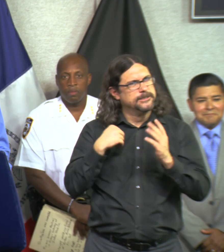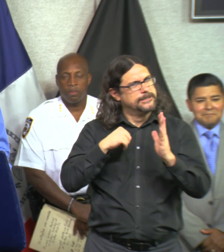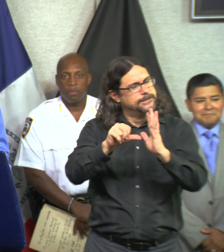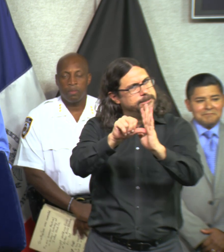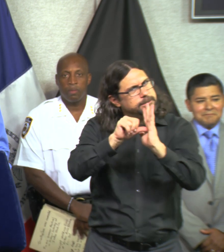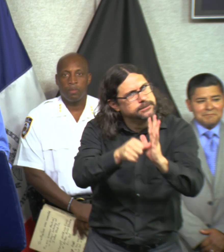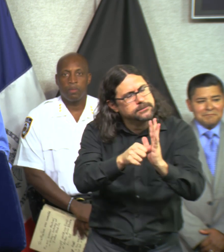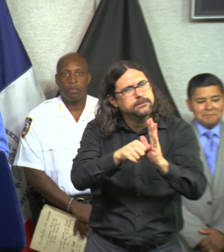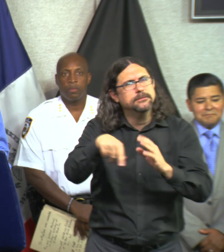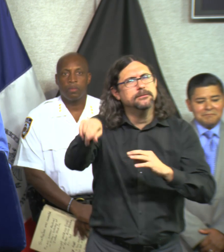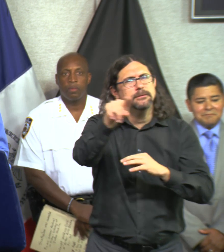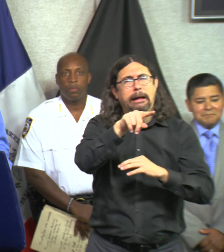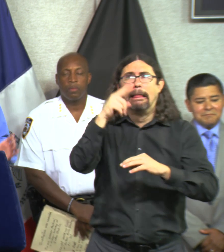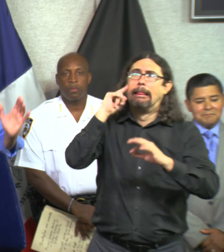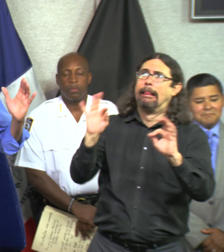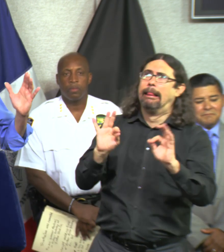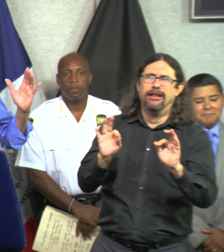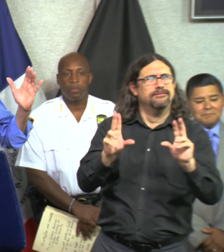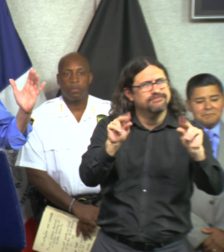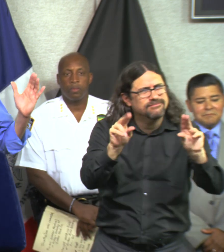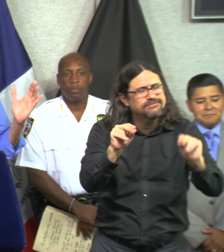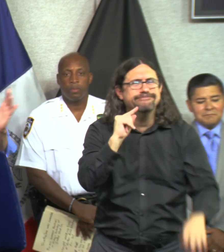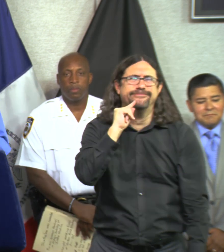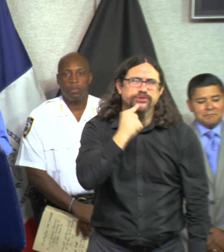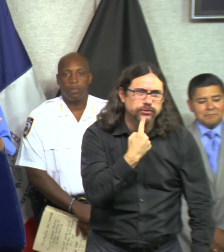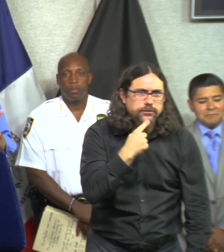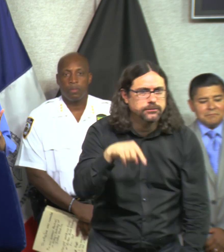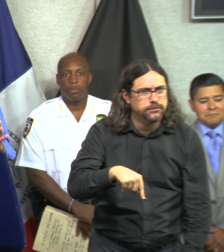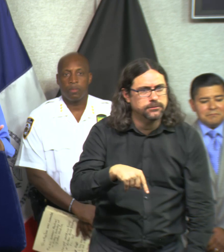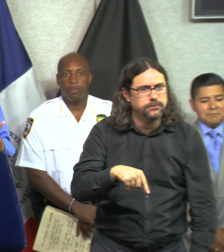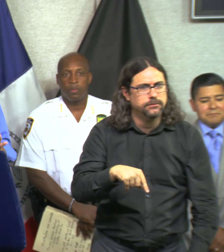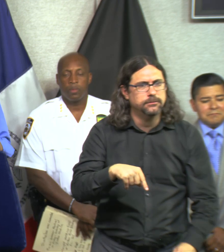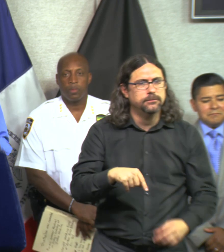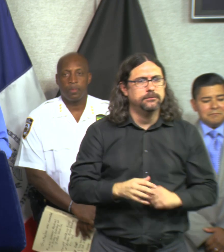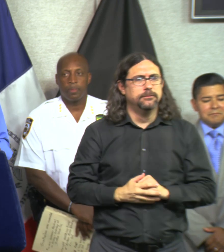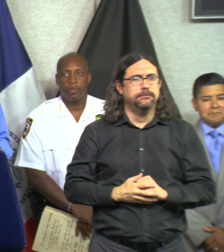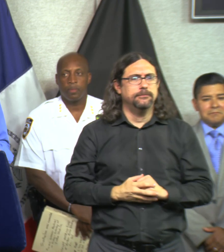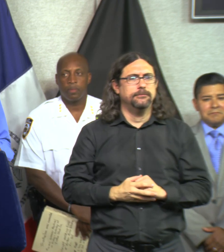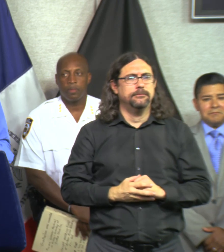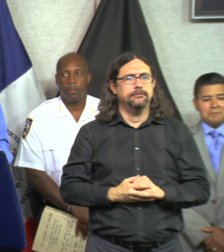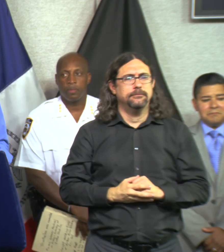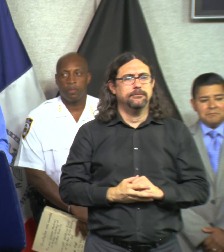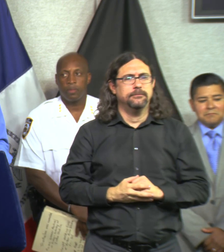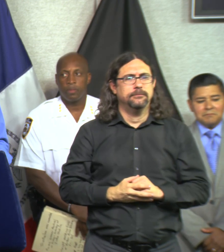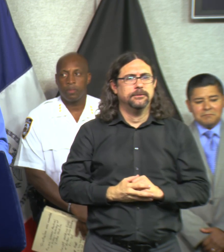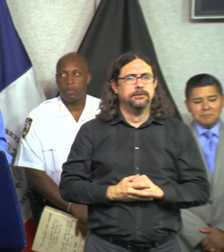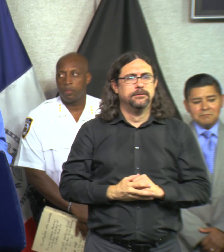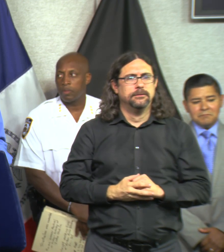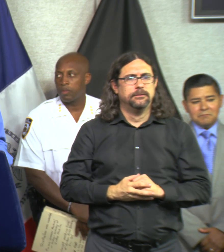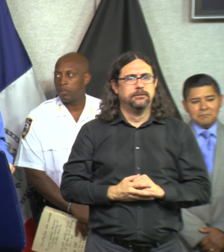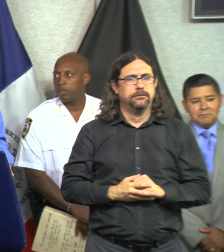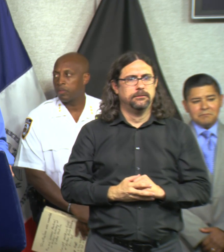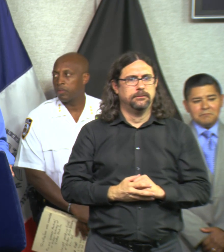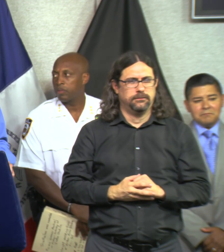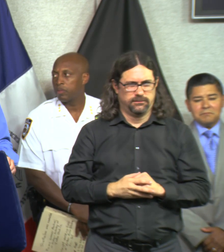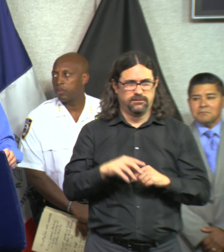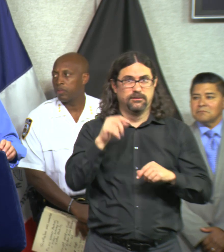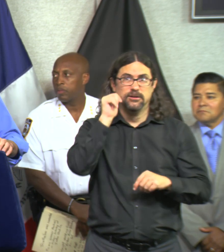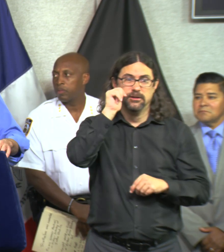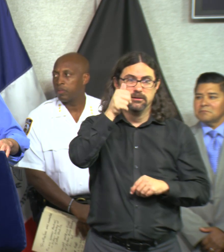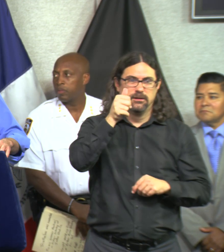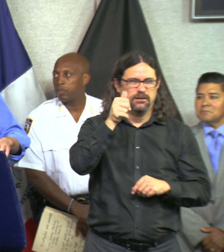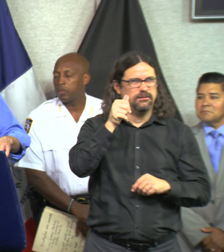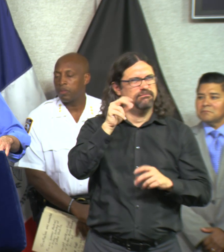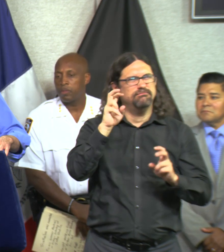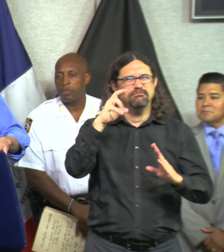this in at least 7 years. We haven't seen this many concentrated hot days in a long time. Take this very